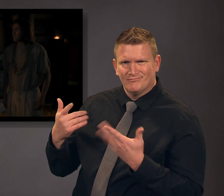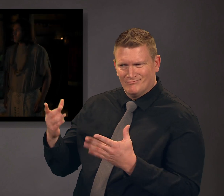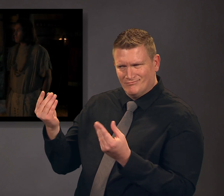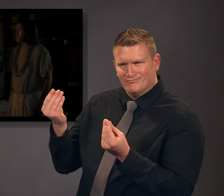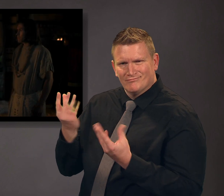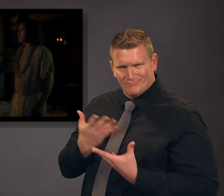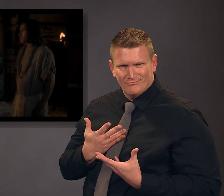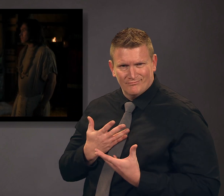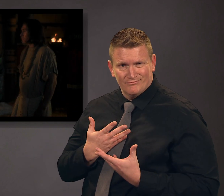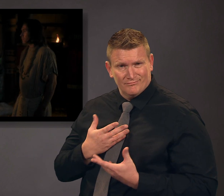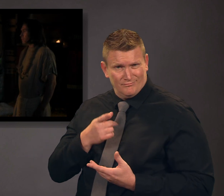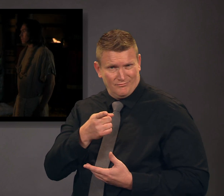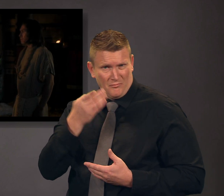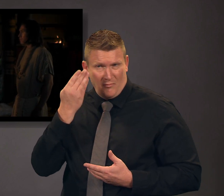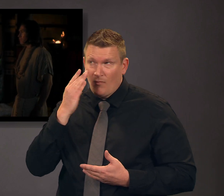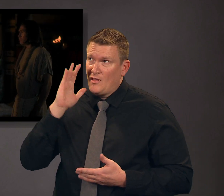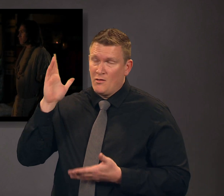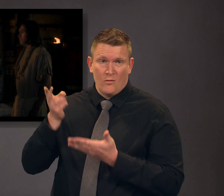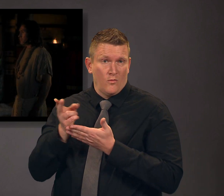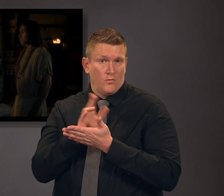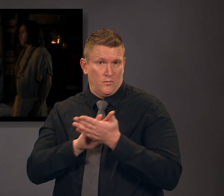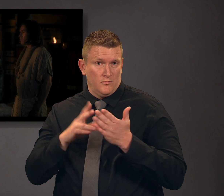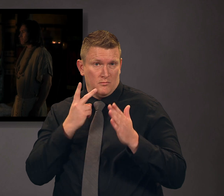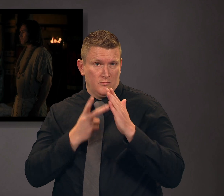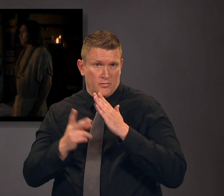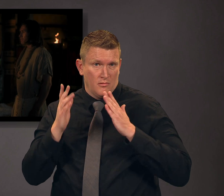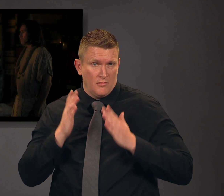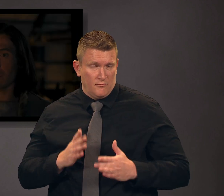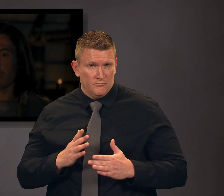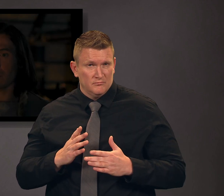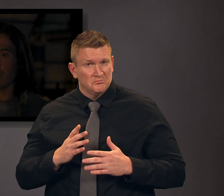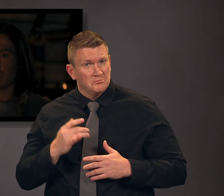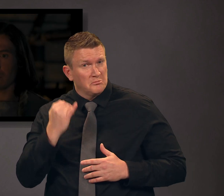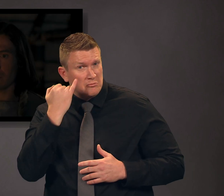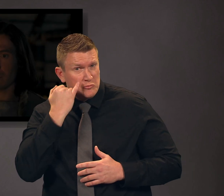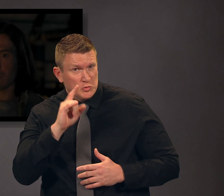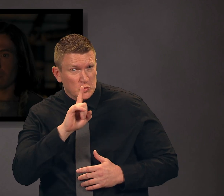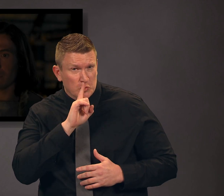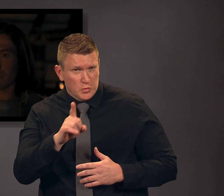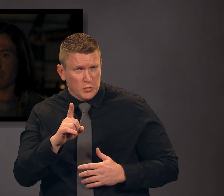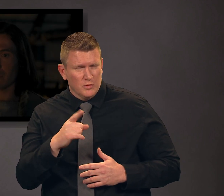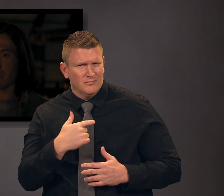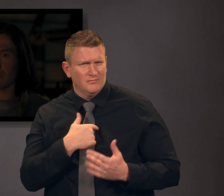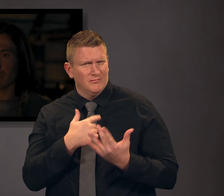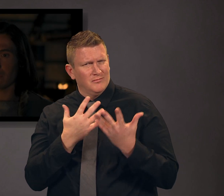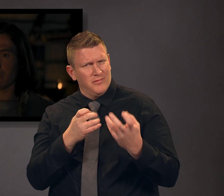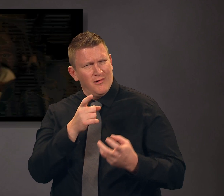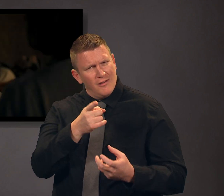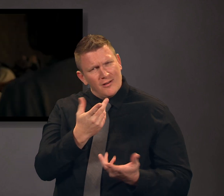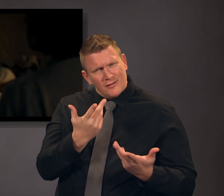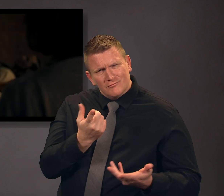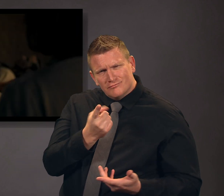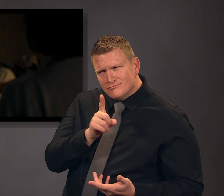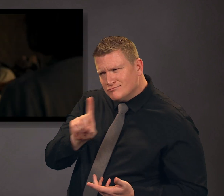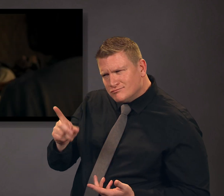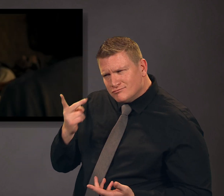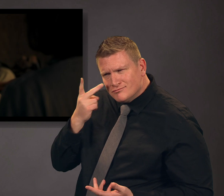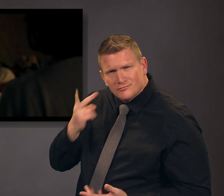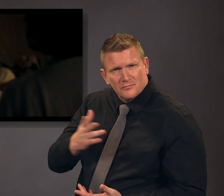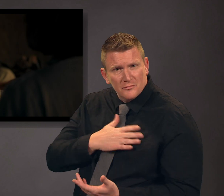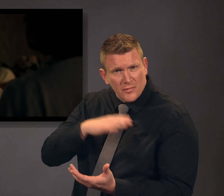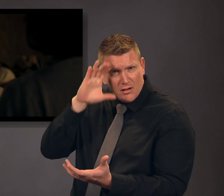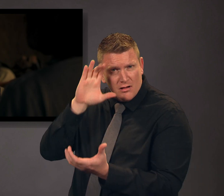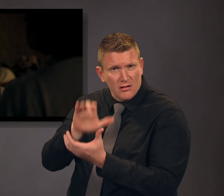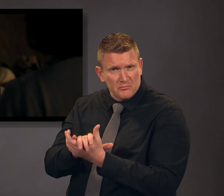It has been made known unto me that thou art a prophet of a holy God. If this is the case, I would